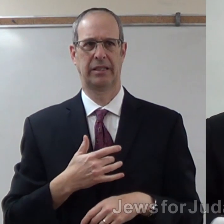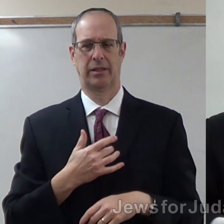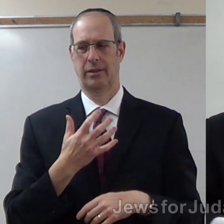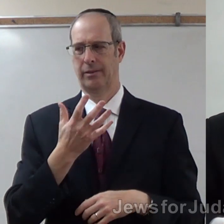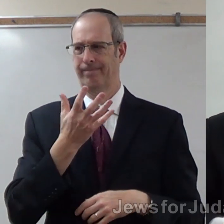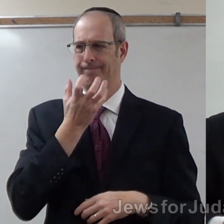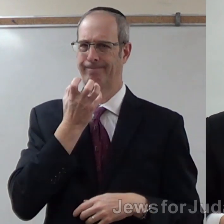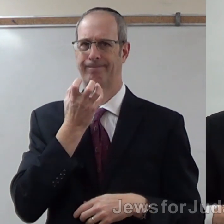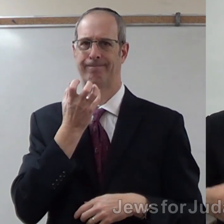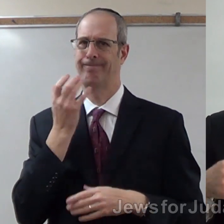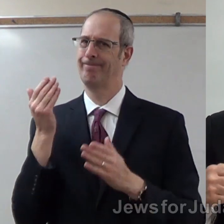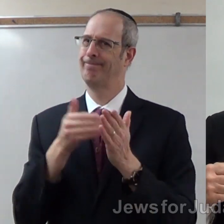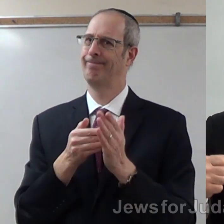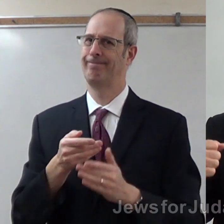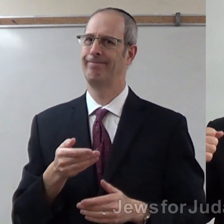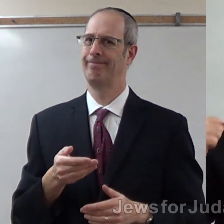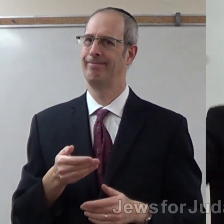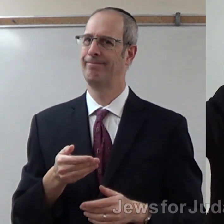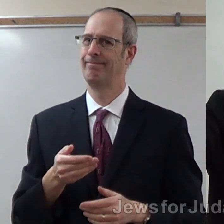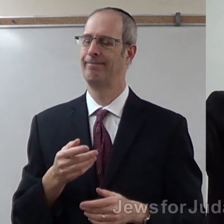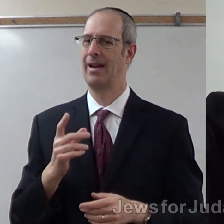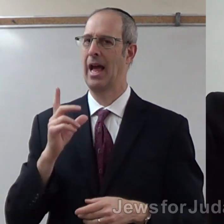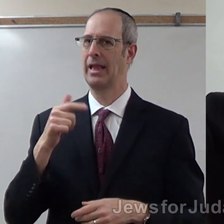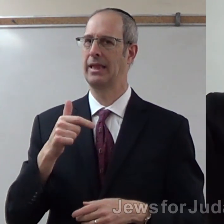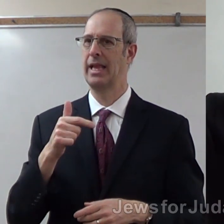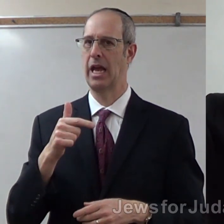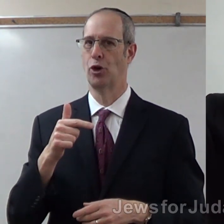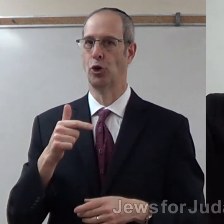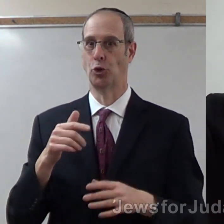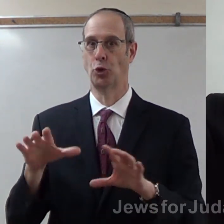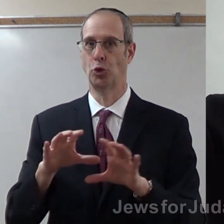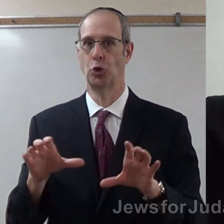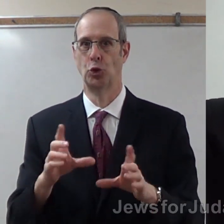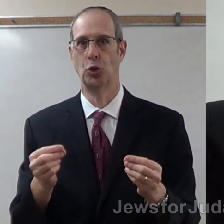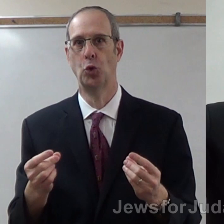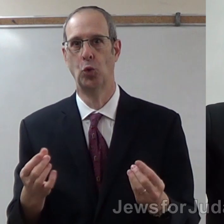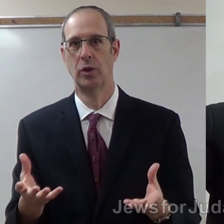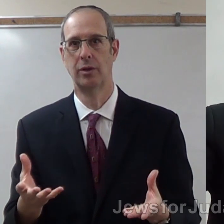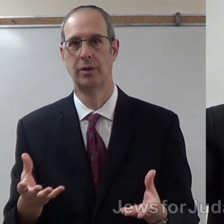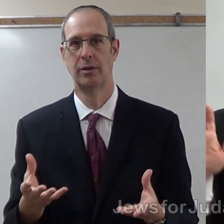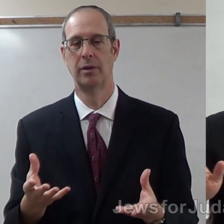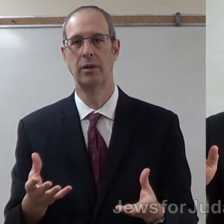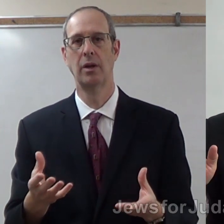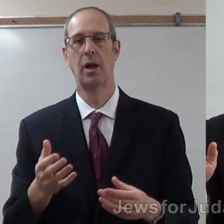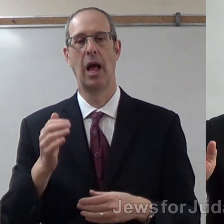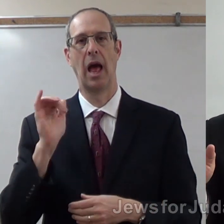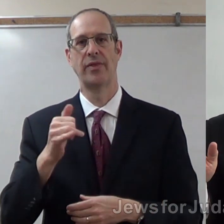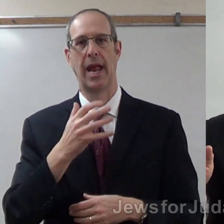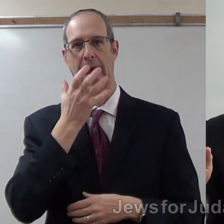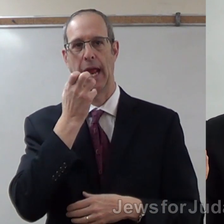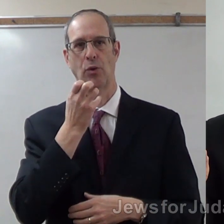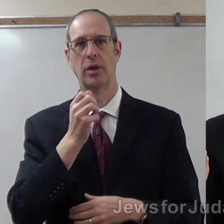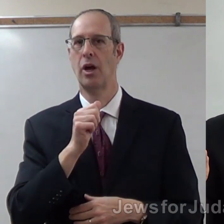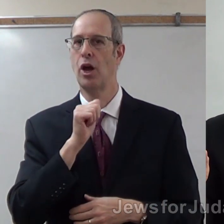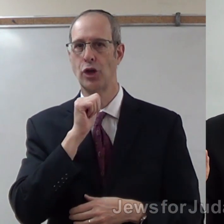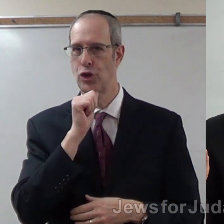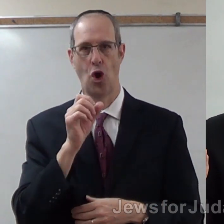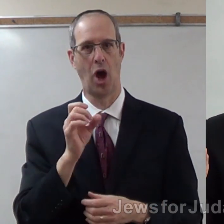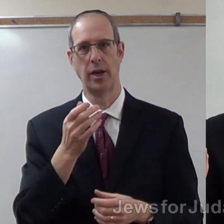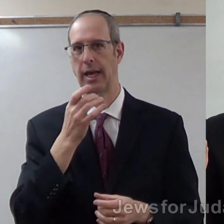angry, and then you're going to do something about it, that anger is not so